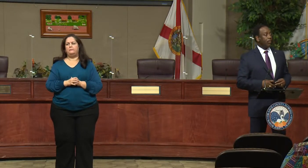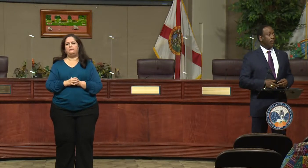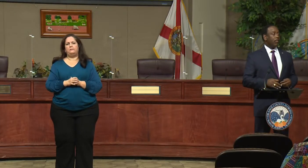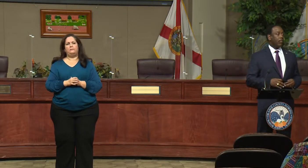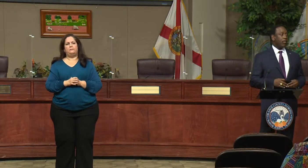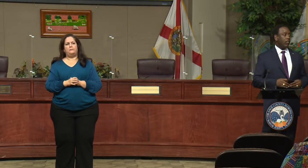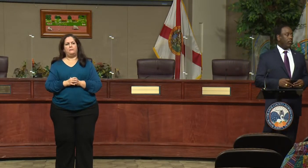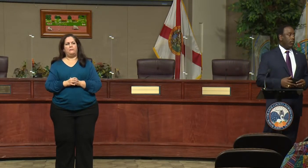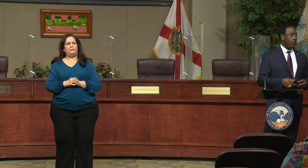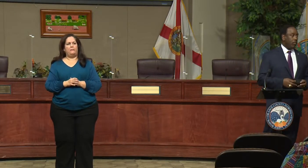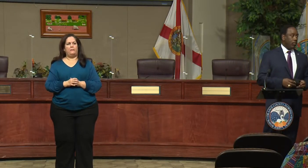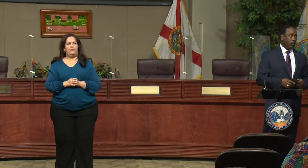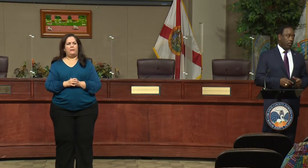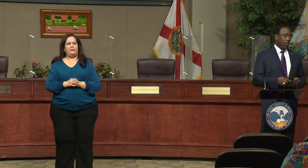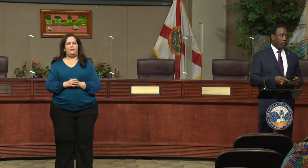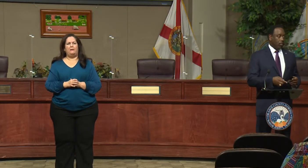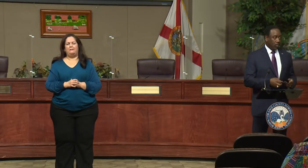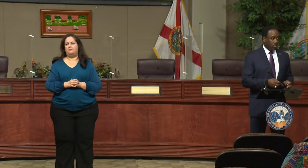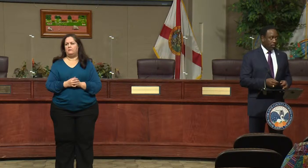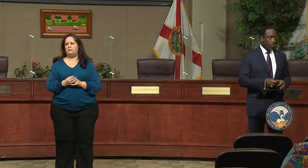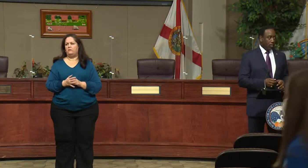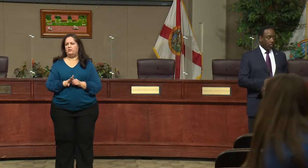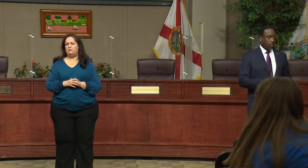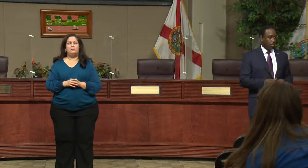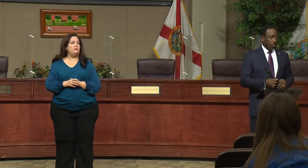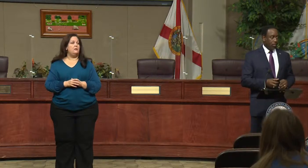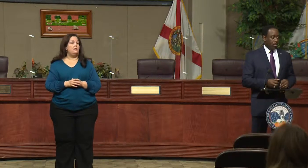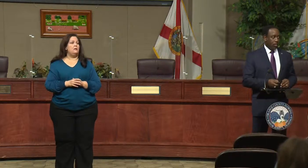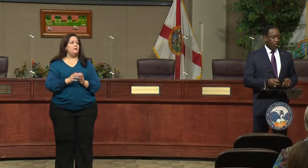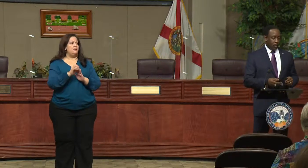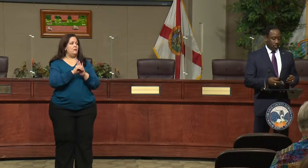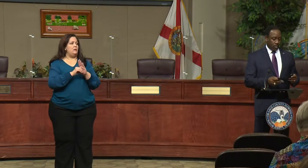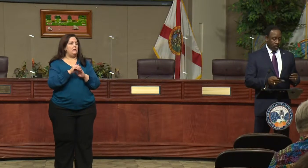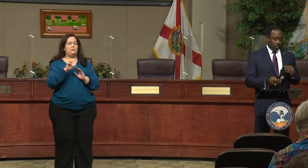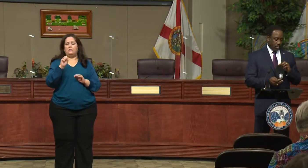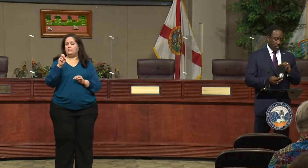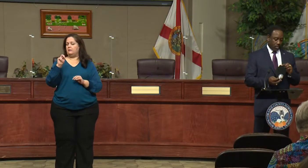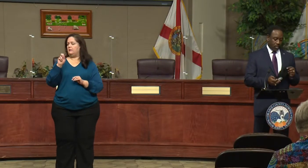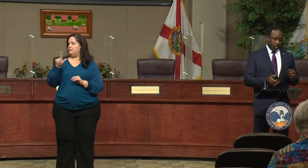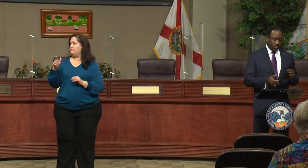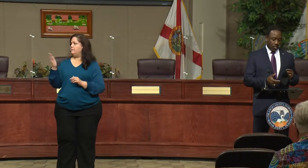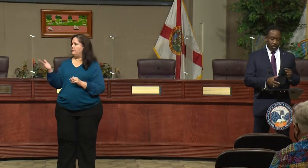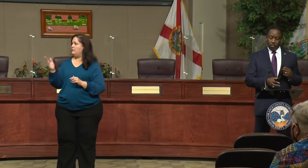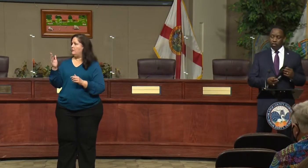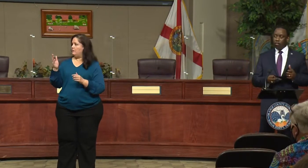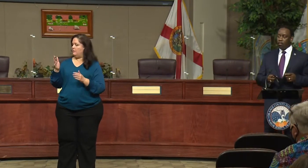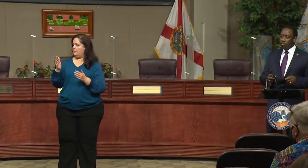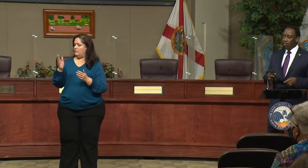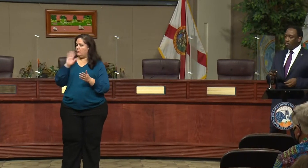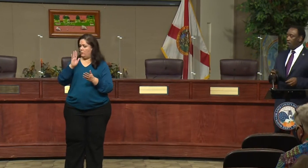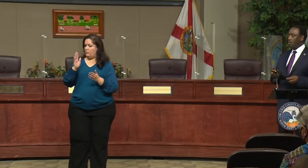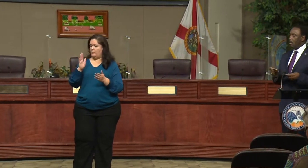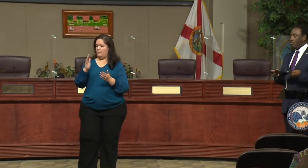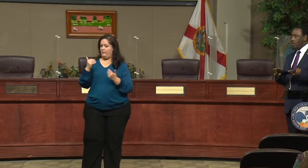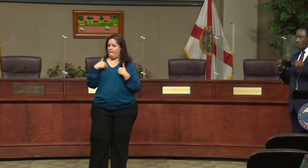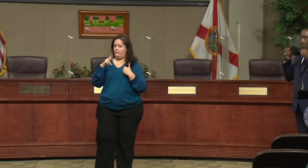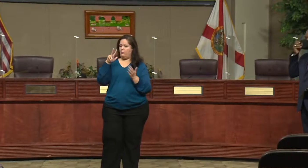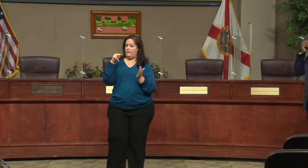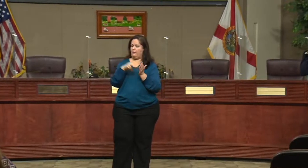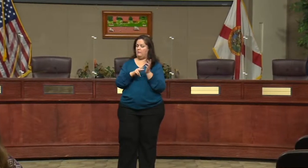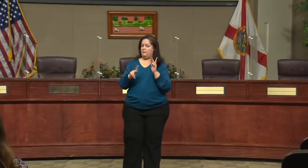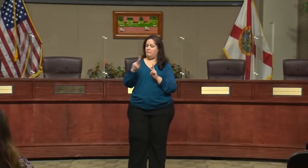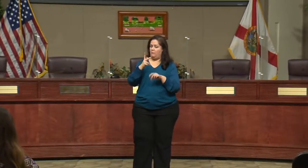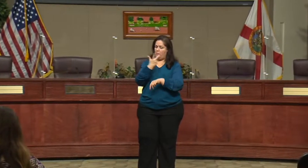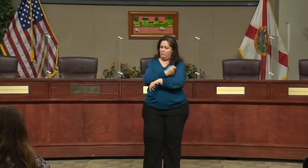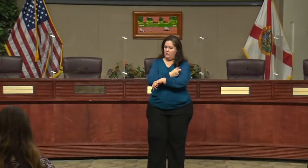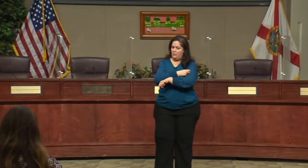This next question was texted from Ryan Gillespie with Orlando Sentinel for Dr. Pino. You're going to 3,000 vaccinations a day. What do you think is